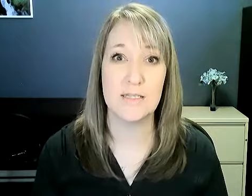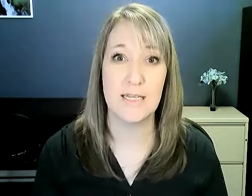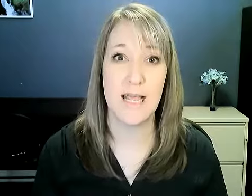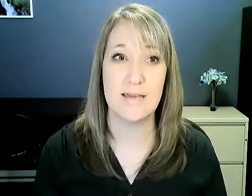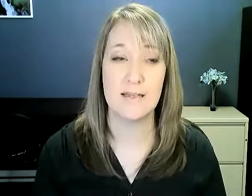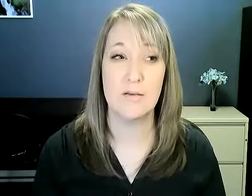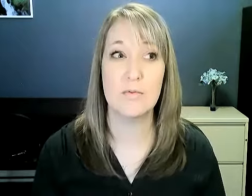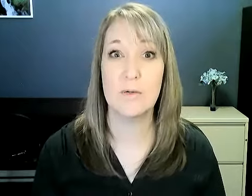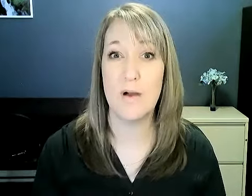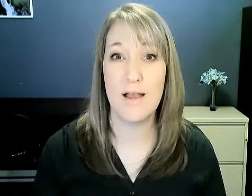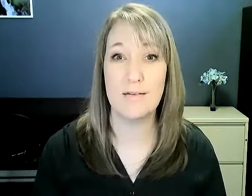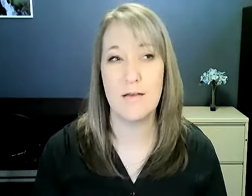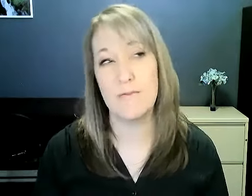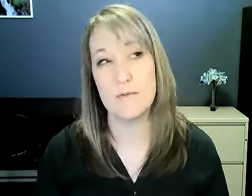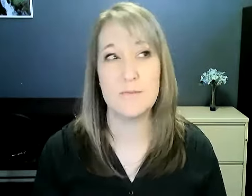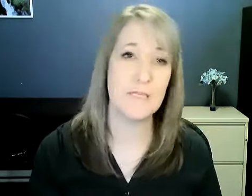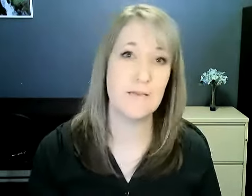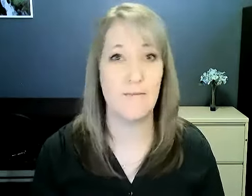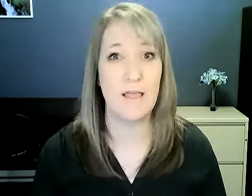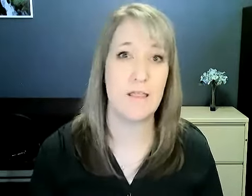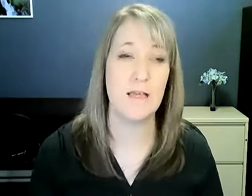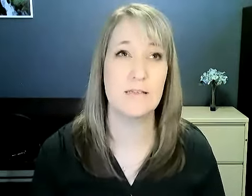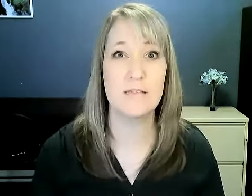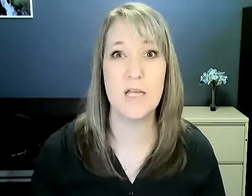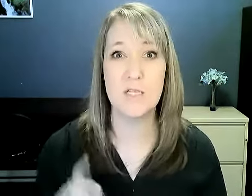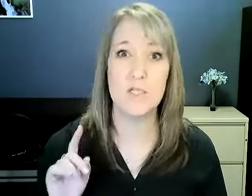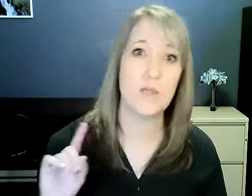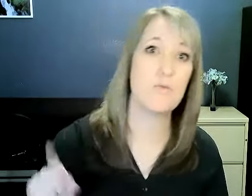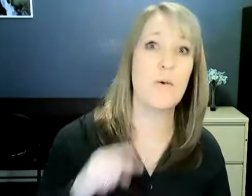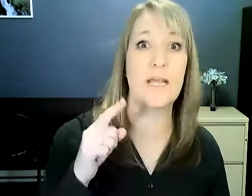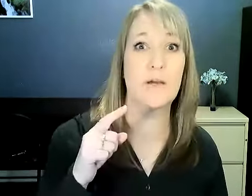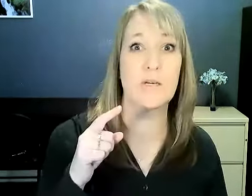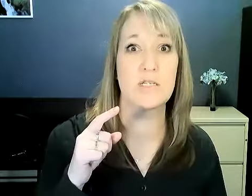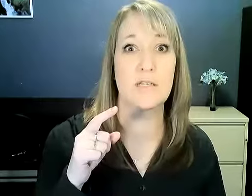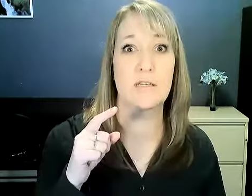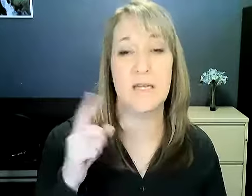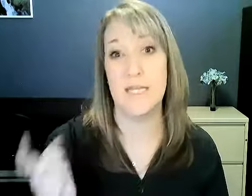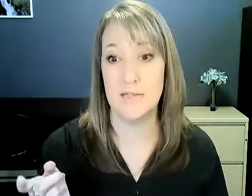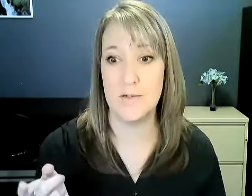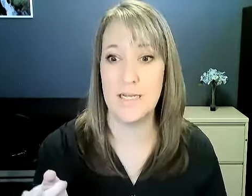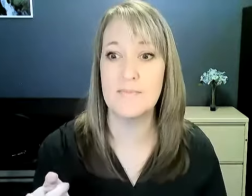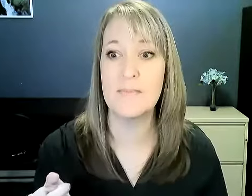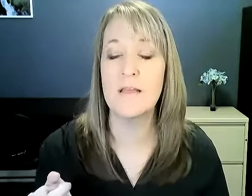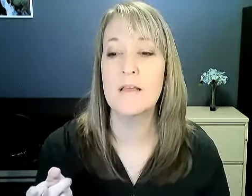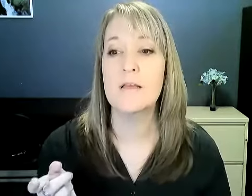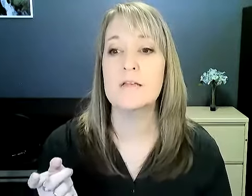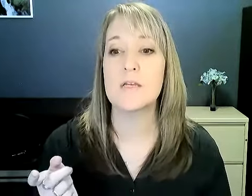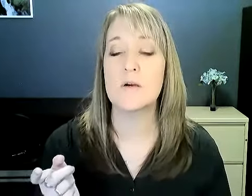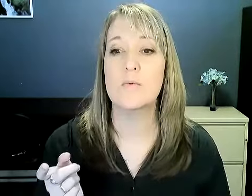in ASL requires a few specific things. It's not just throwing in a question and then answering it. So when